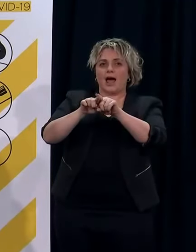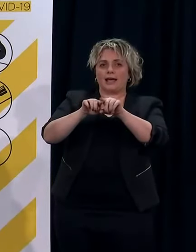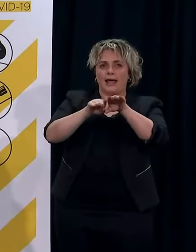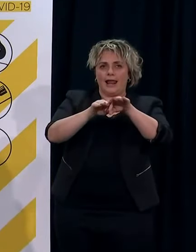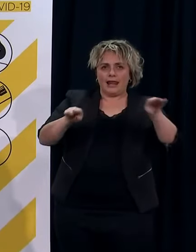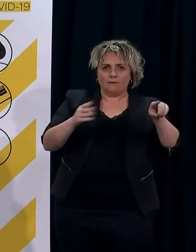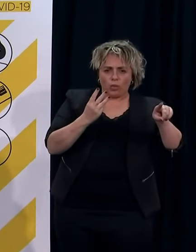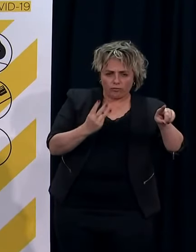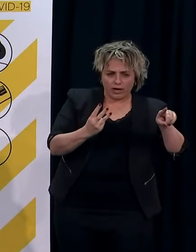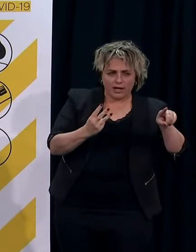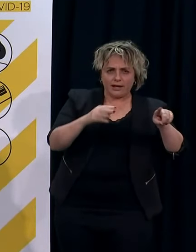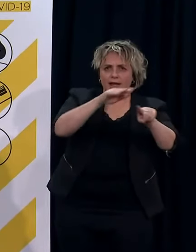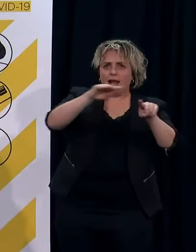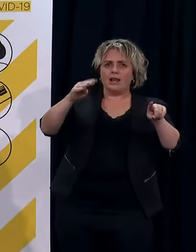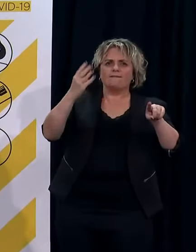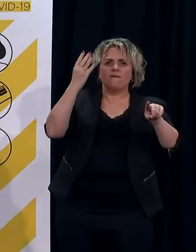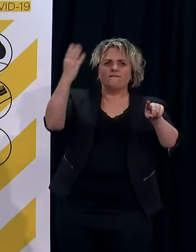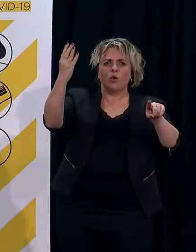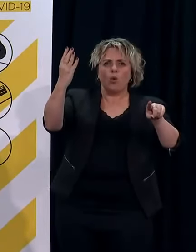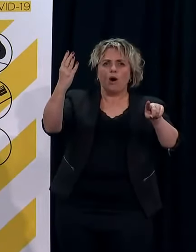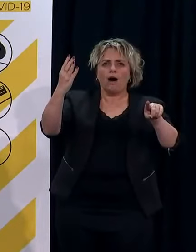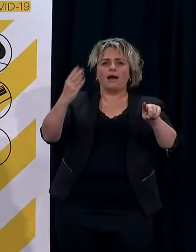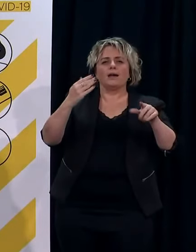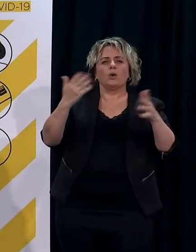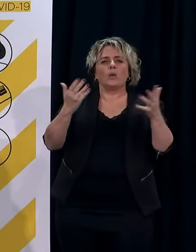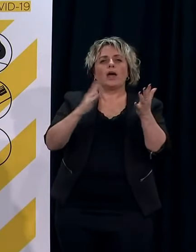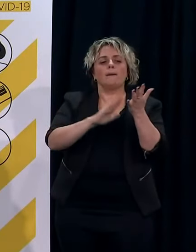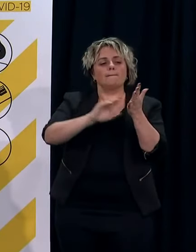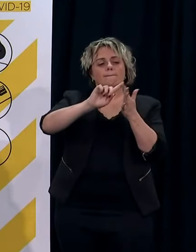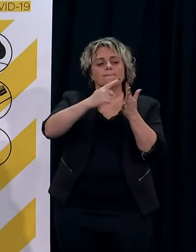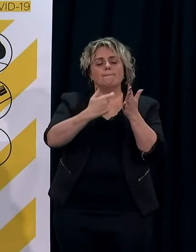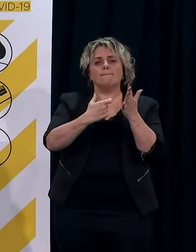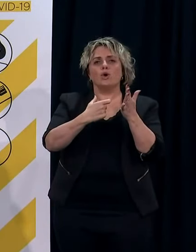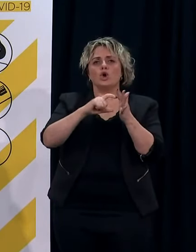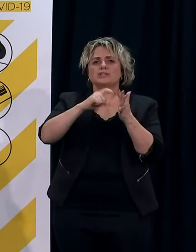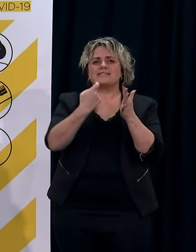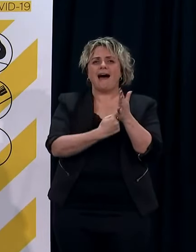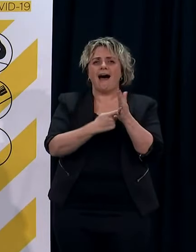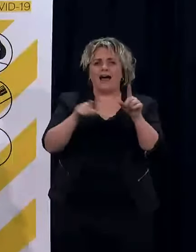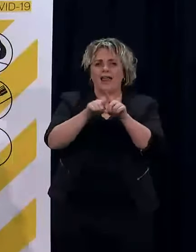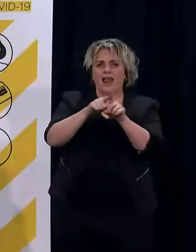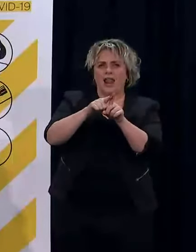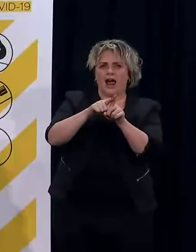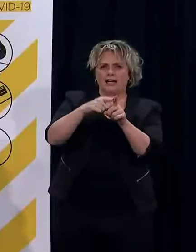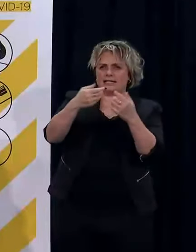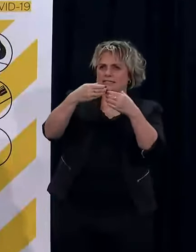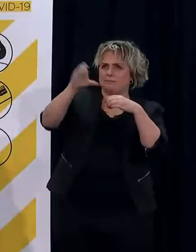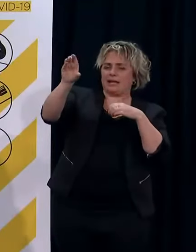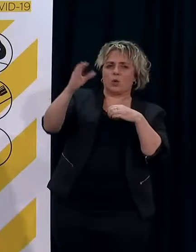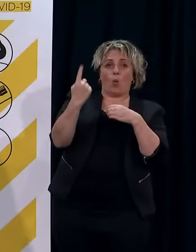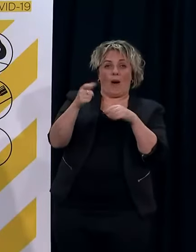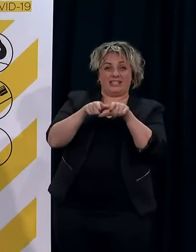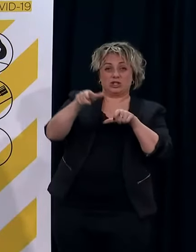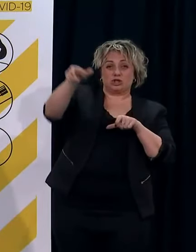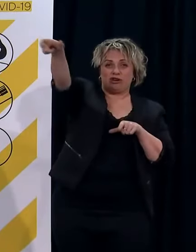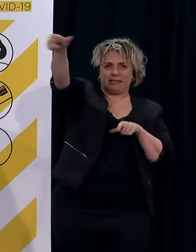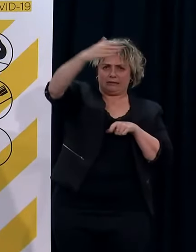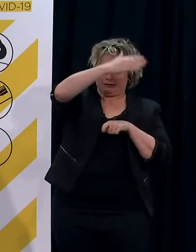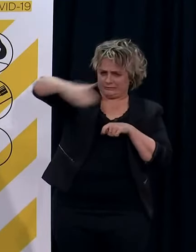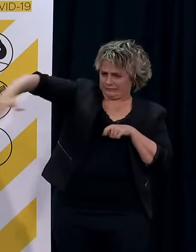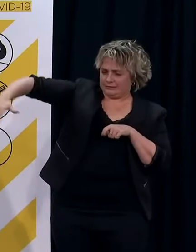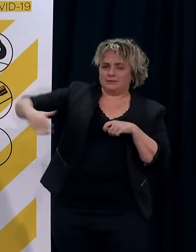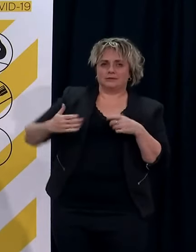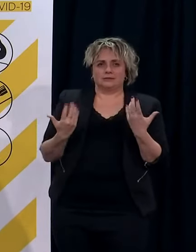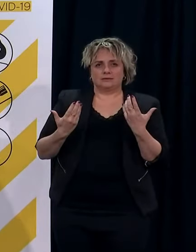and one side on level 4 in Mercer. Are you doing anything to adjust that? Do you see that being a